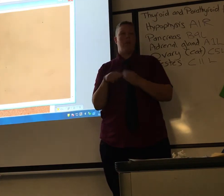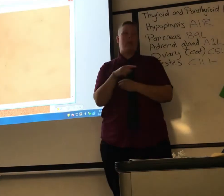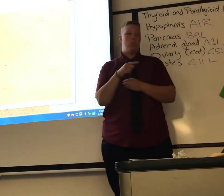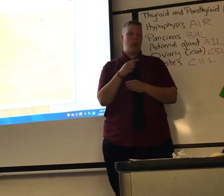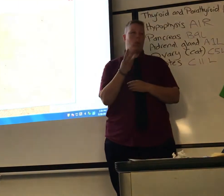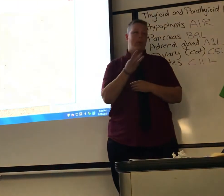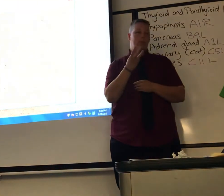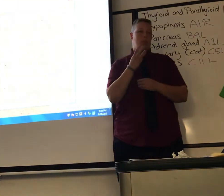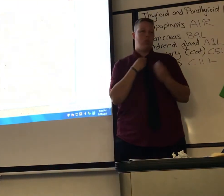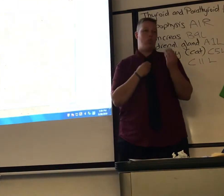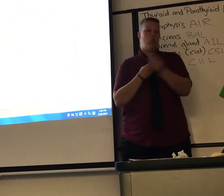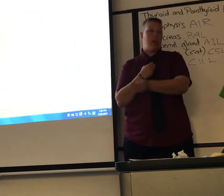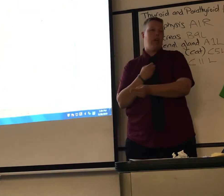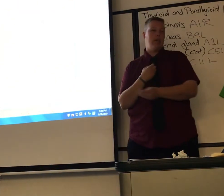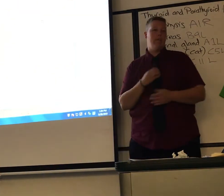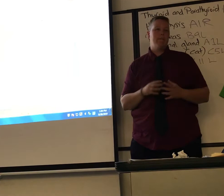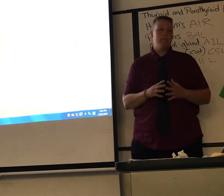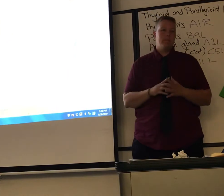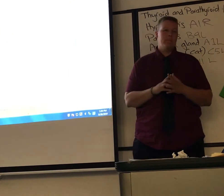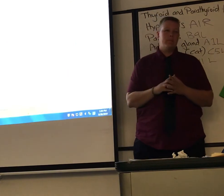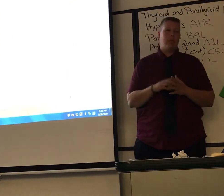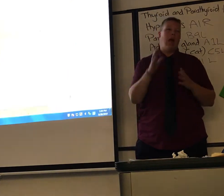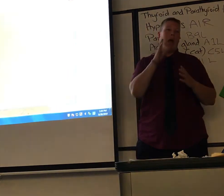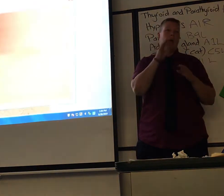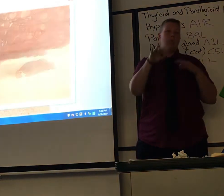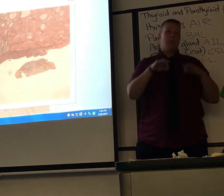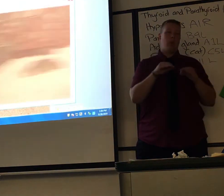I'll explain that on Friday.